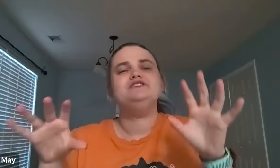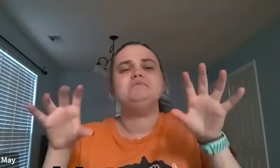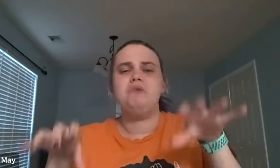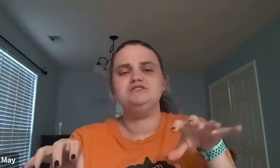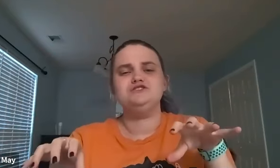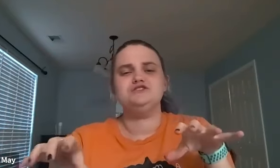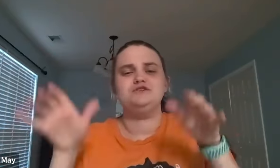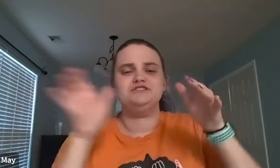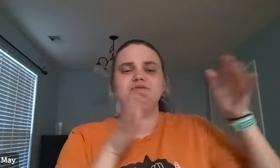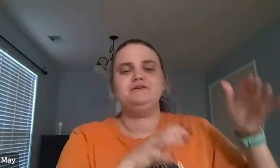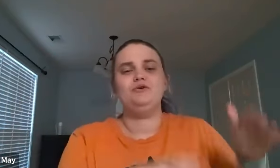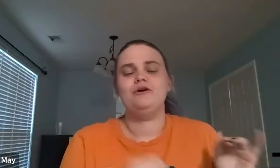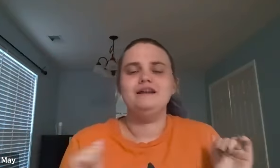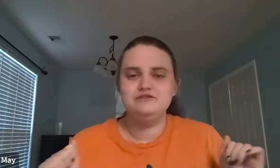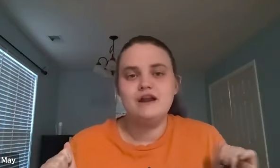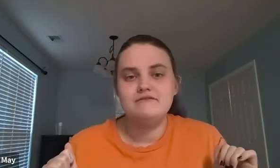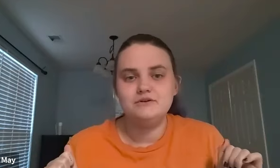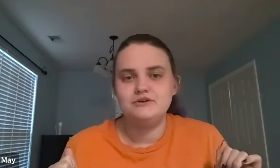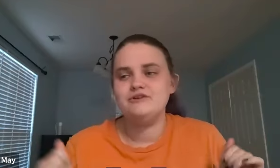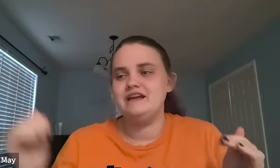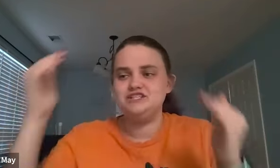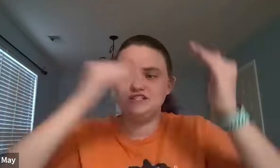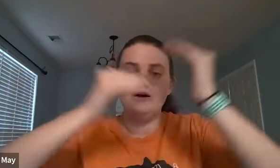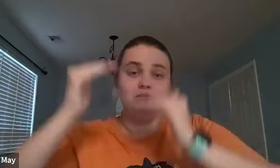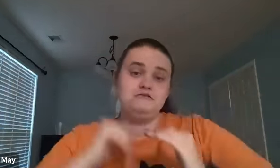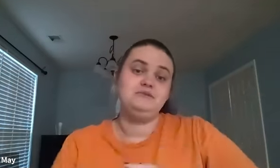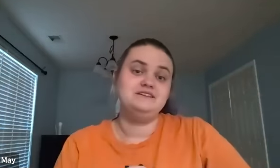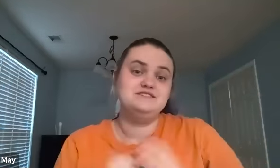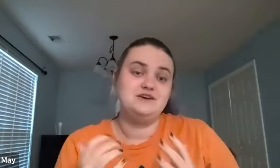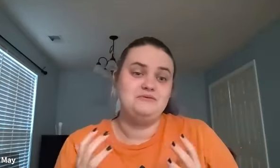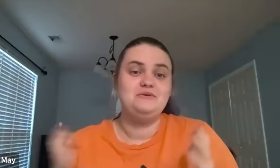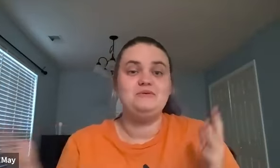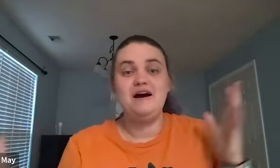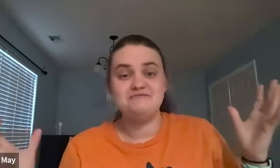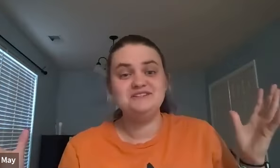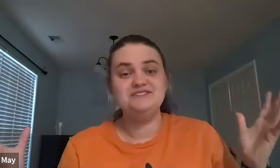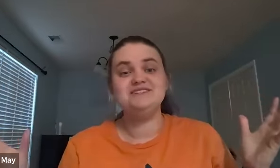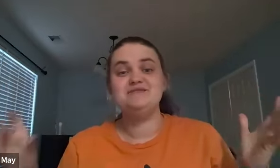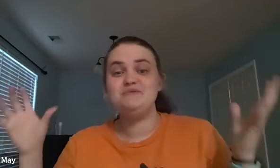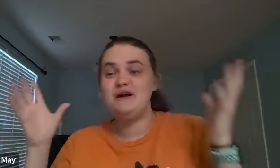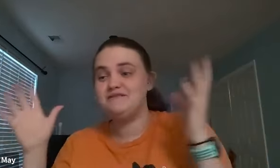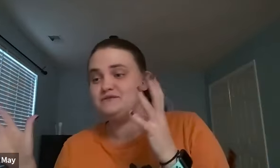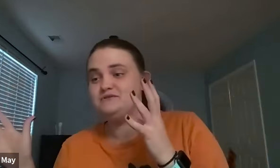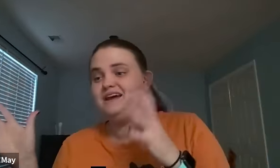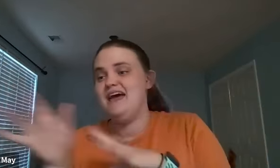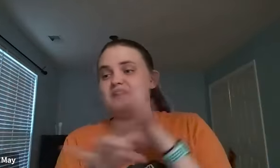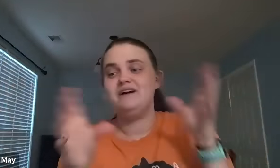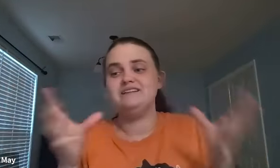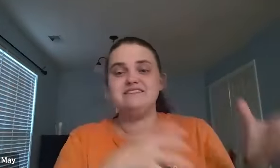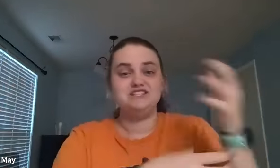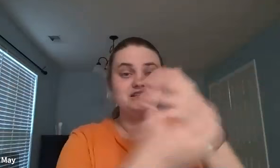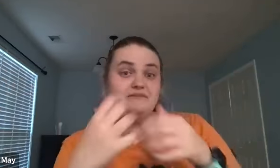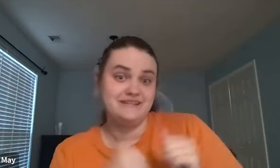doing monsters first and doing an order? I do not have an order. It's just all over the place. So we'll have monsters and then we'll have food and all kinds of things just kind of mixed